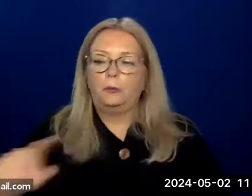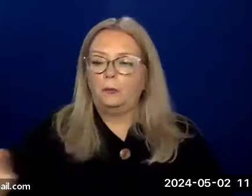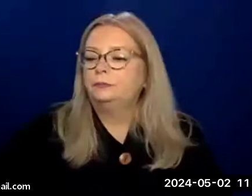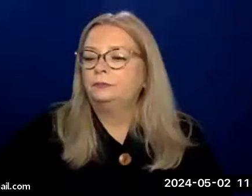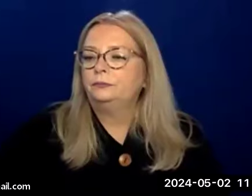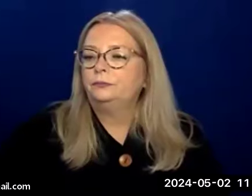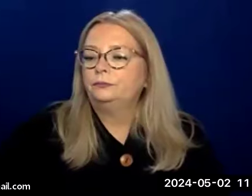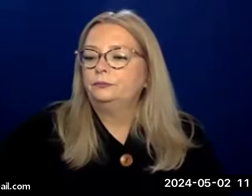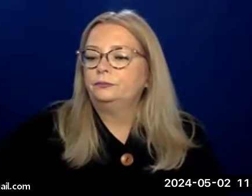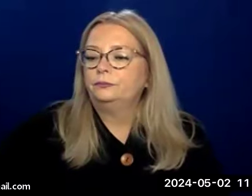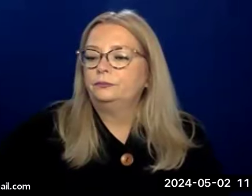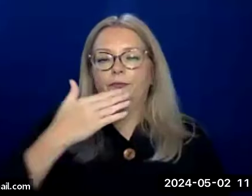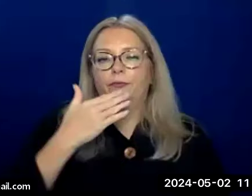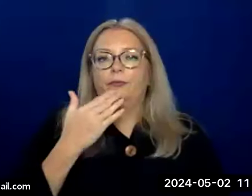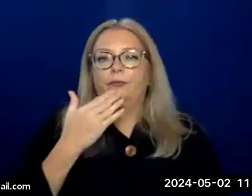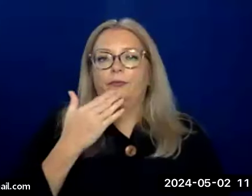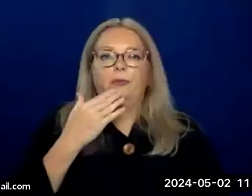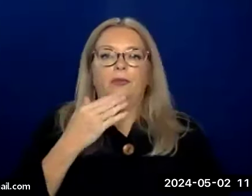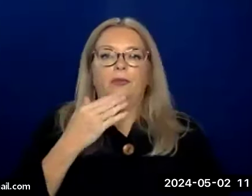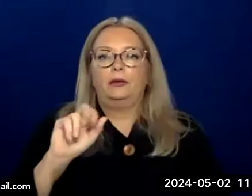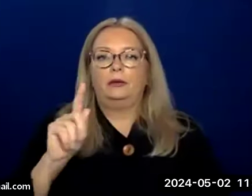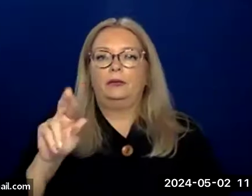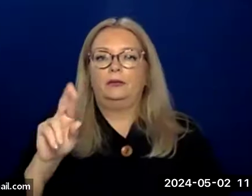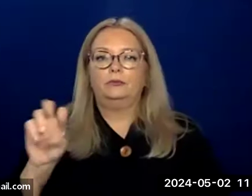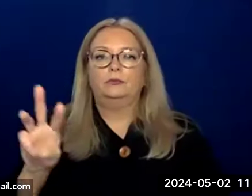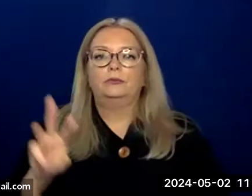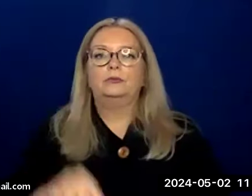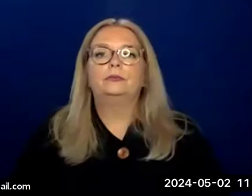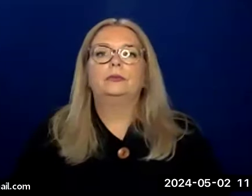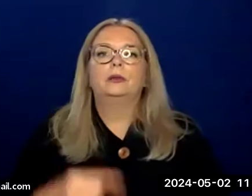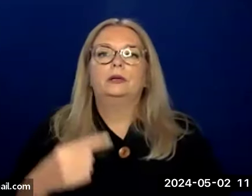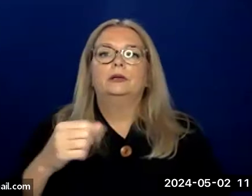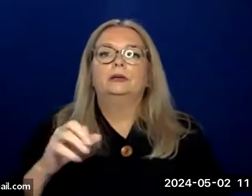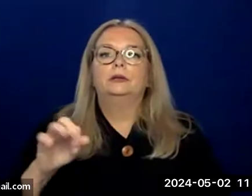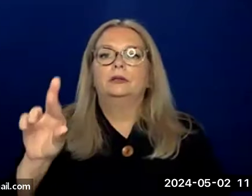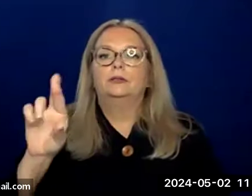Thank you for sharing and for that comment, Andrew. Jeffrey.